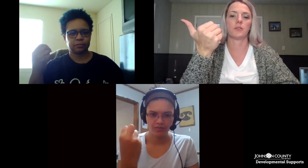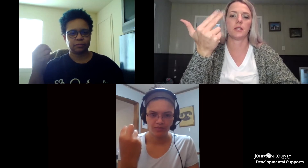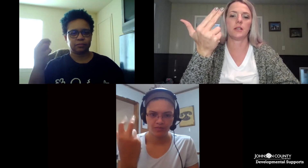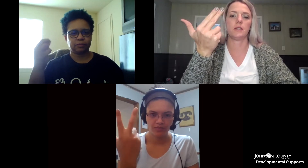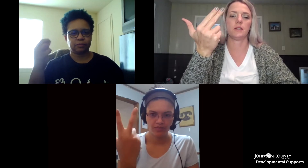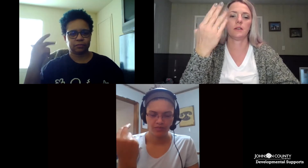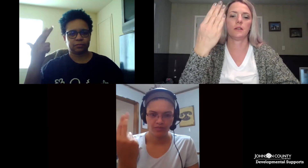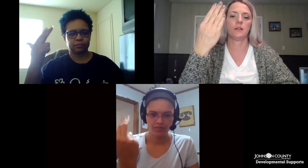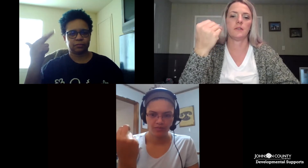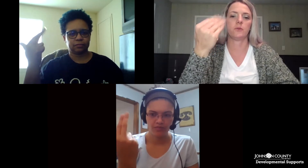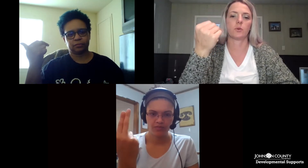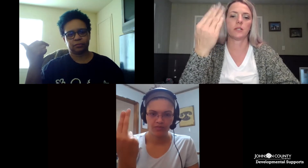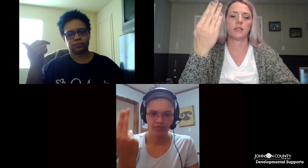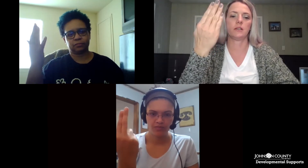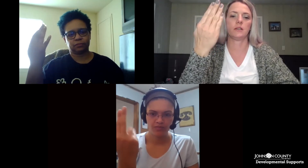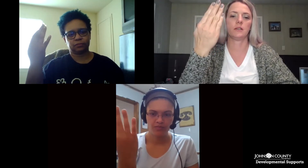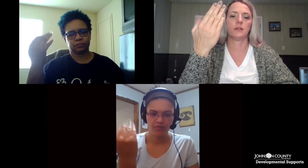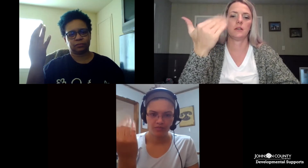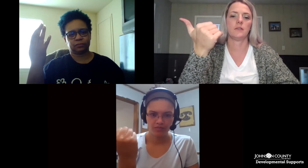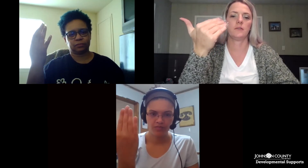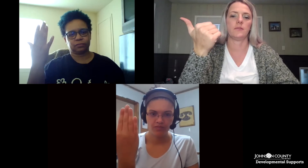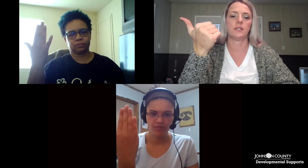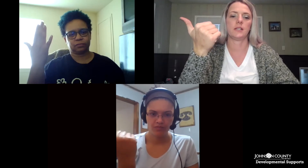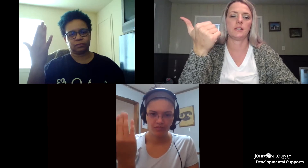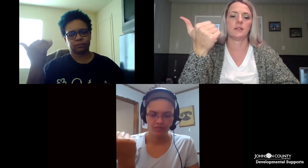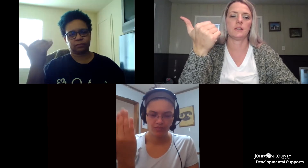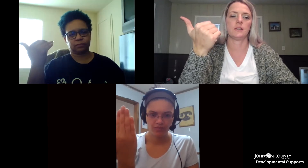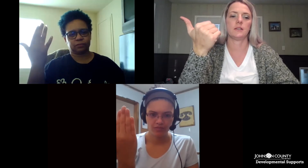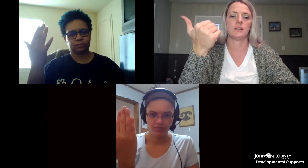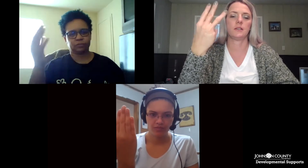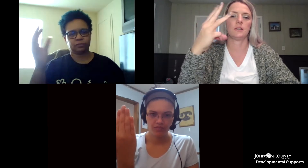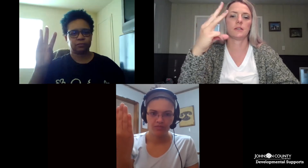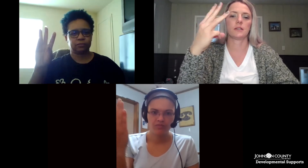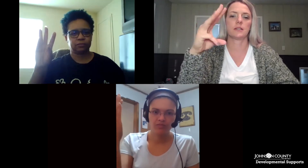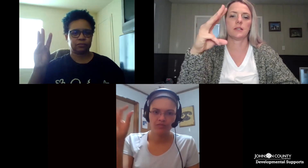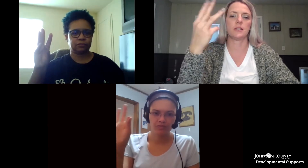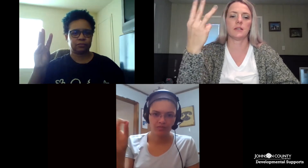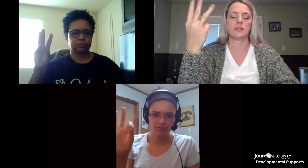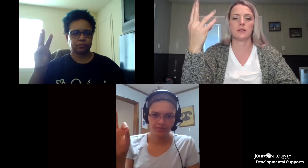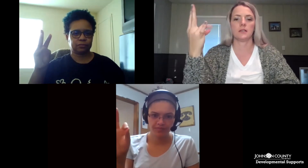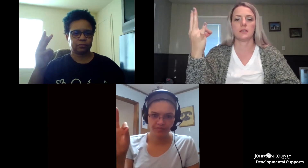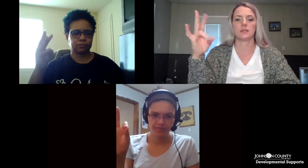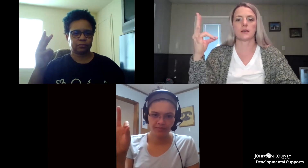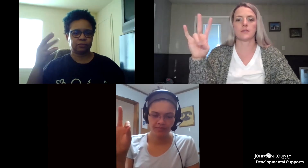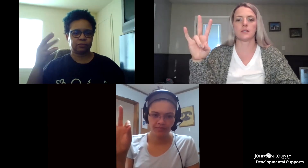13, 14, 15, 16,